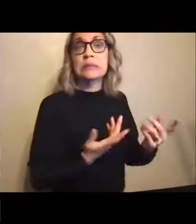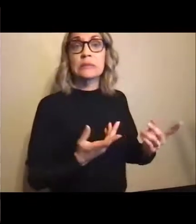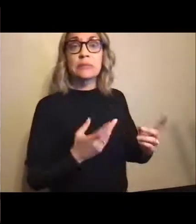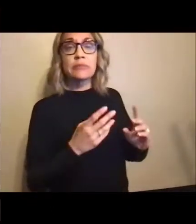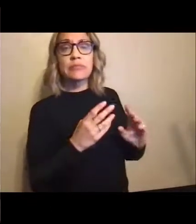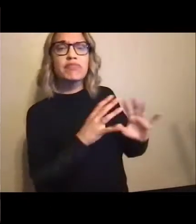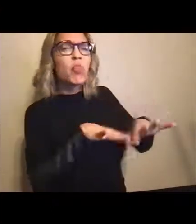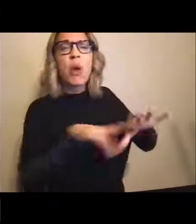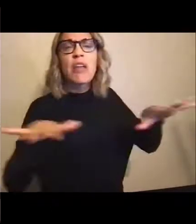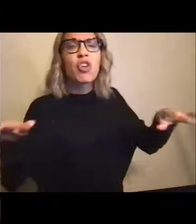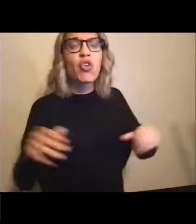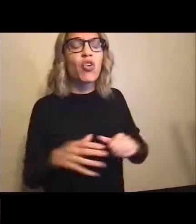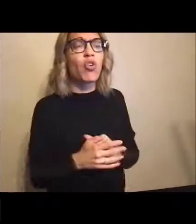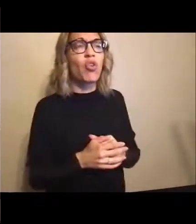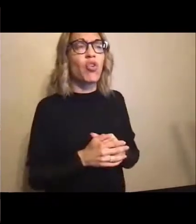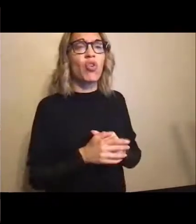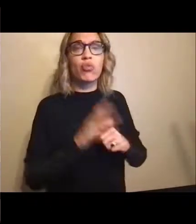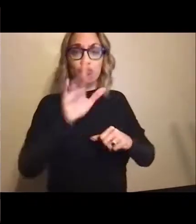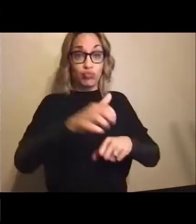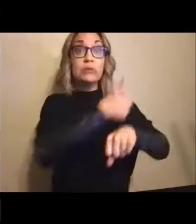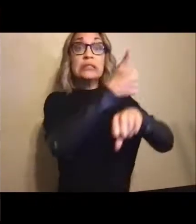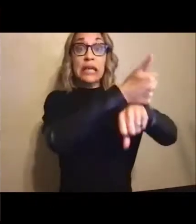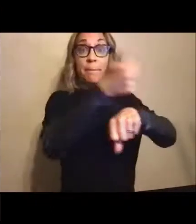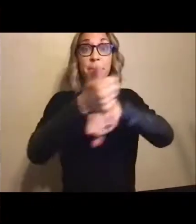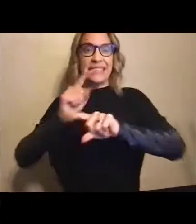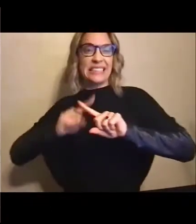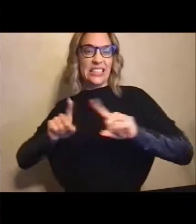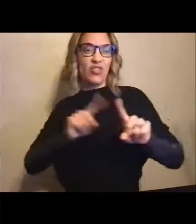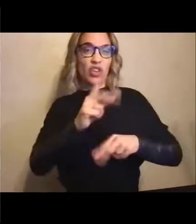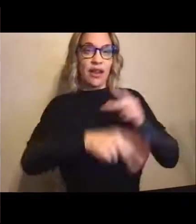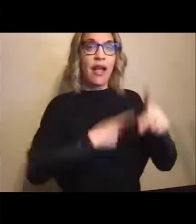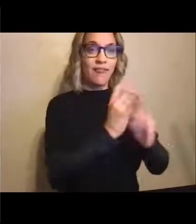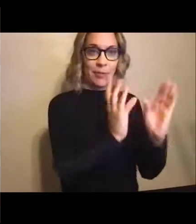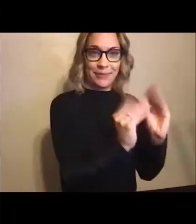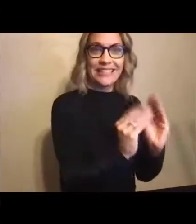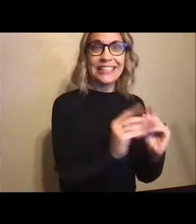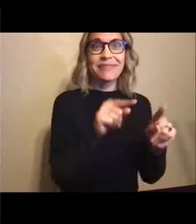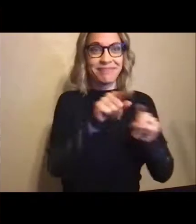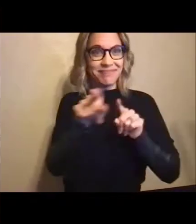or any team meetings, any kind of meeting you might be involved in.